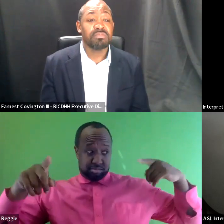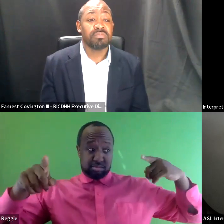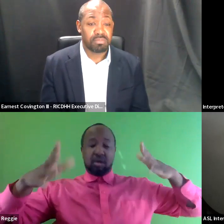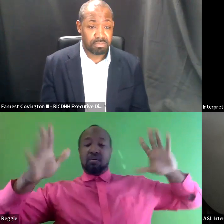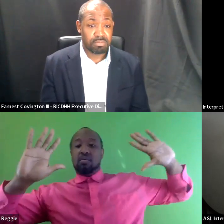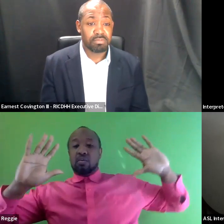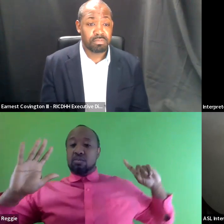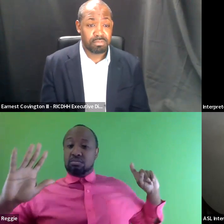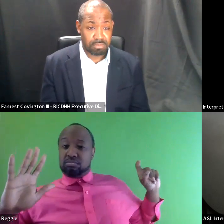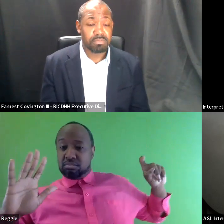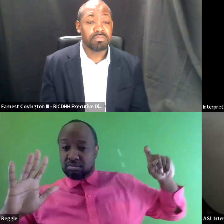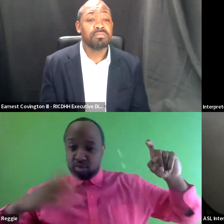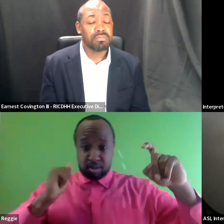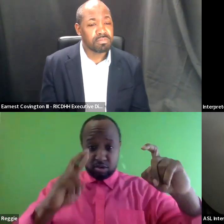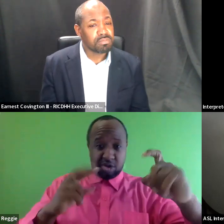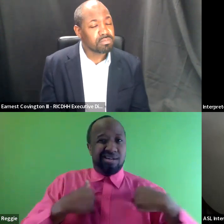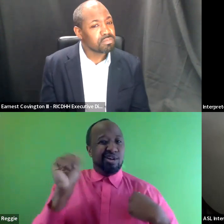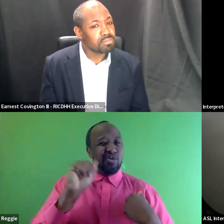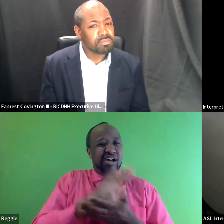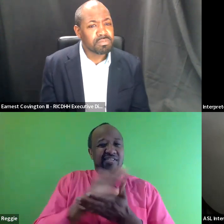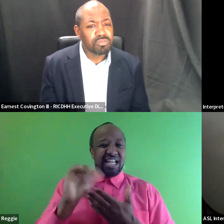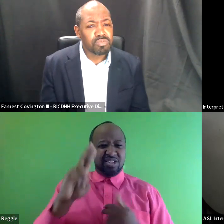knew what I had to do.